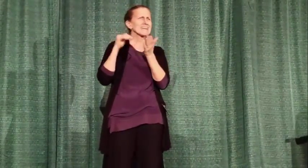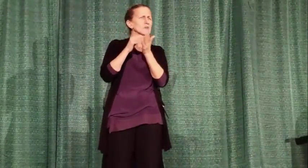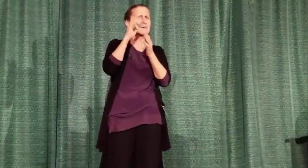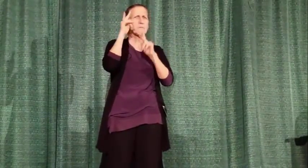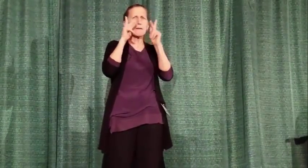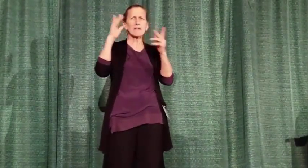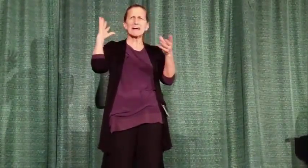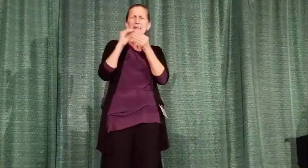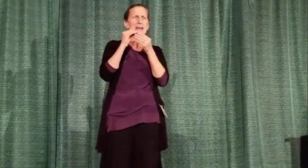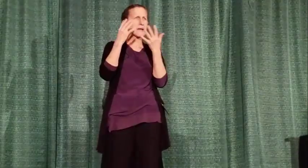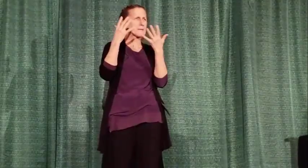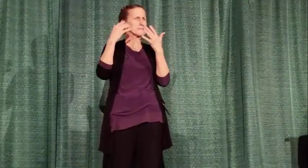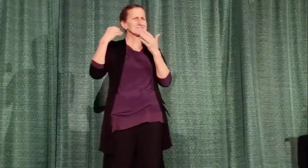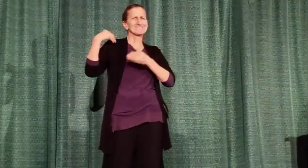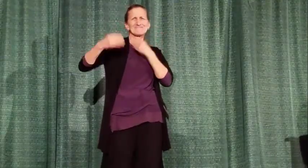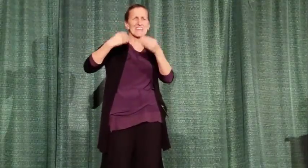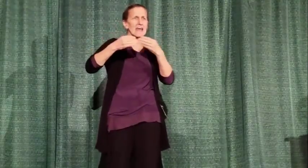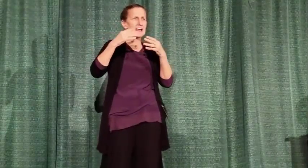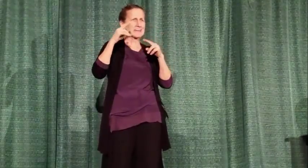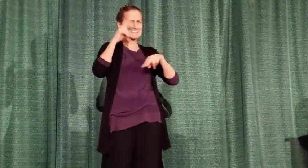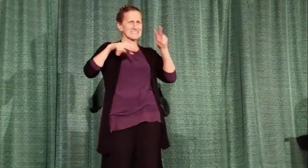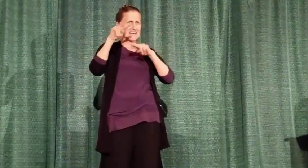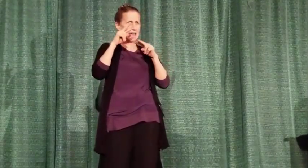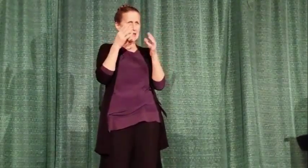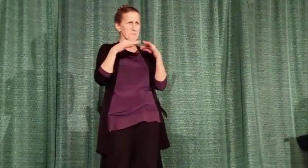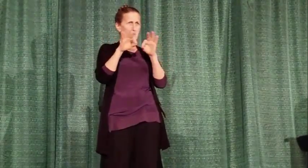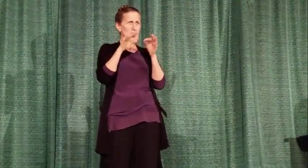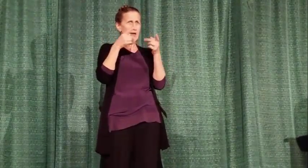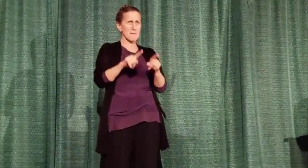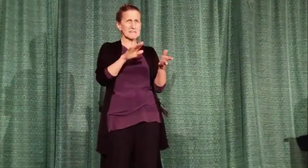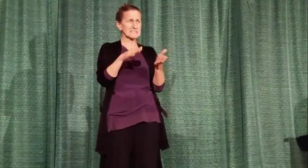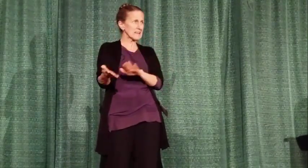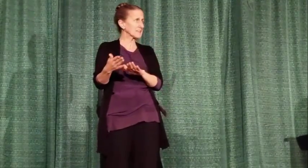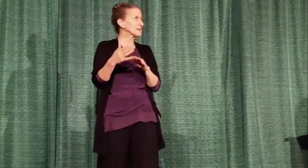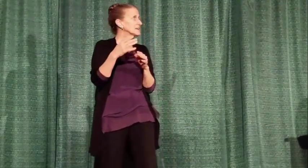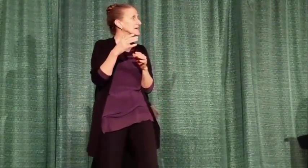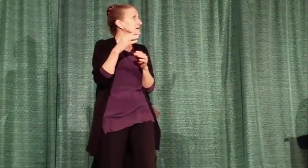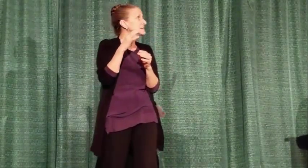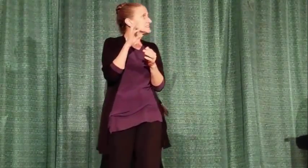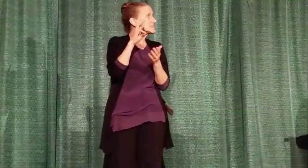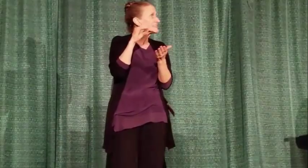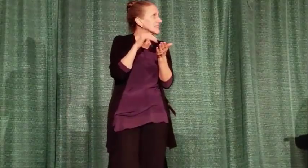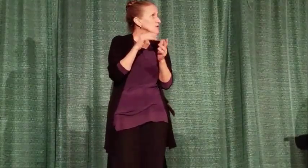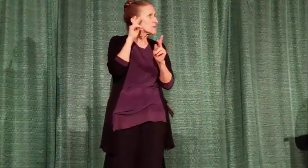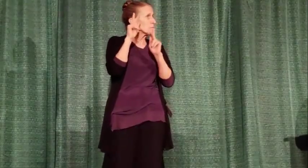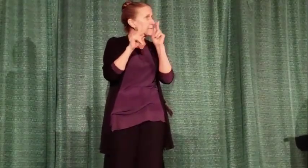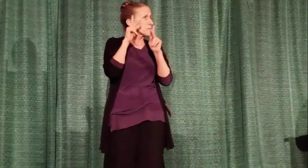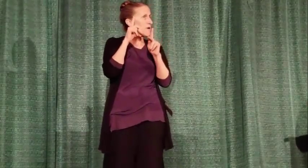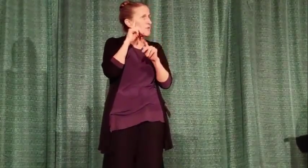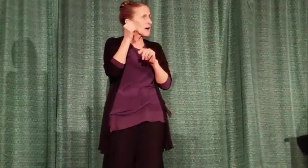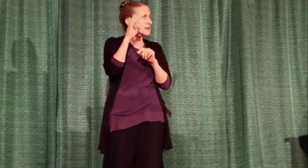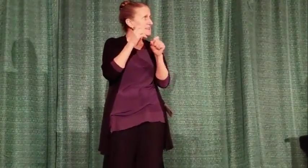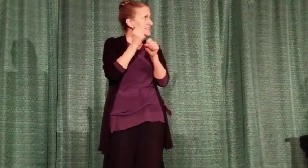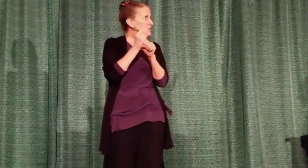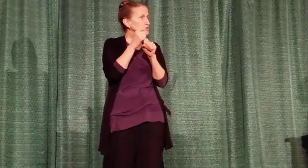hard endpoints like death. Like here's a study on 6,000 people followed for 18 years, and those put in a higher protein diet. The higher